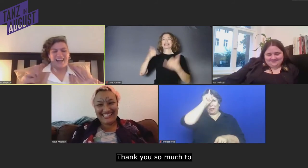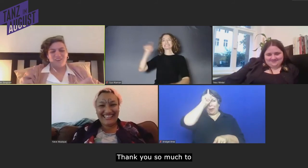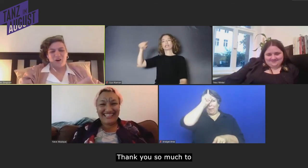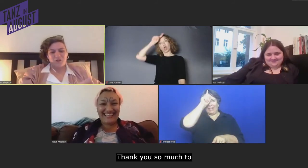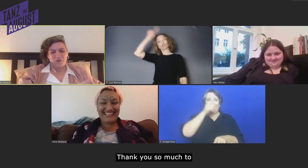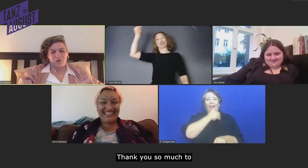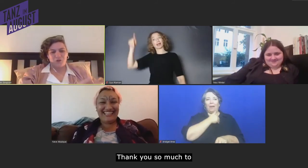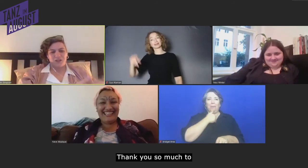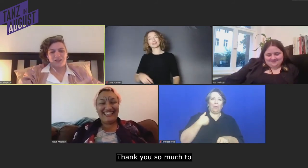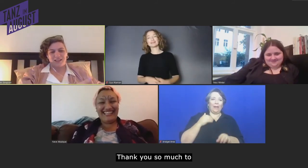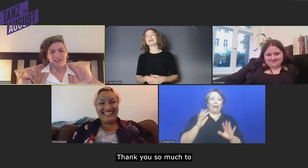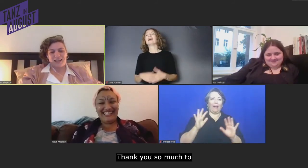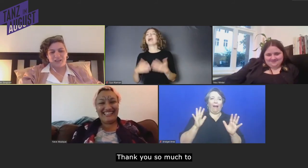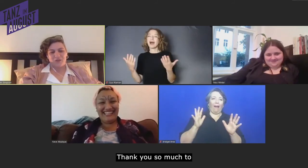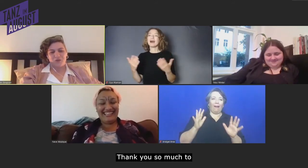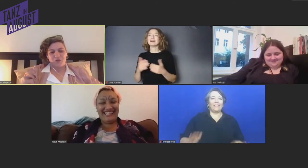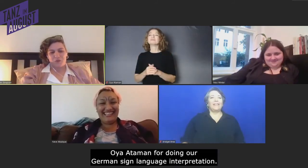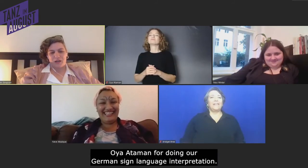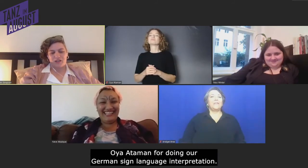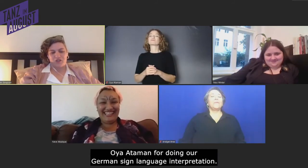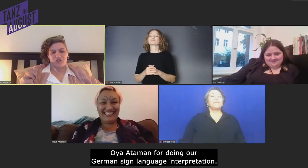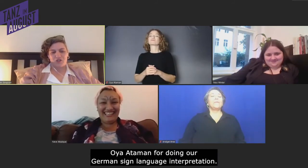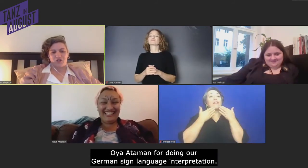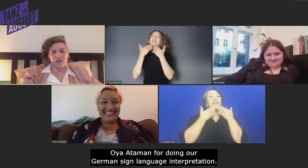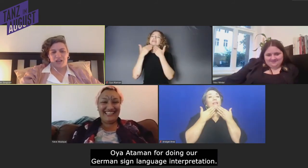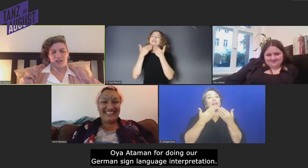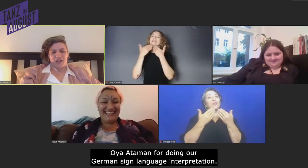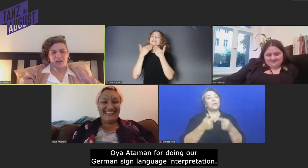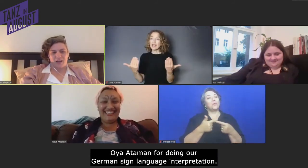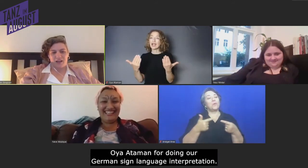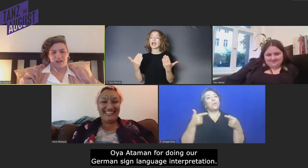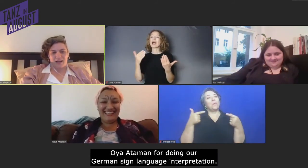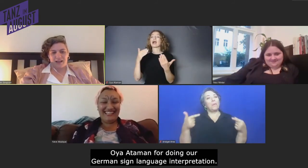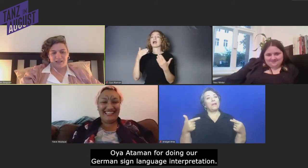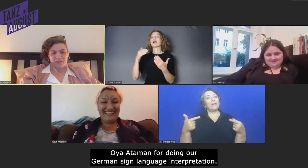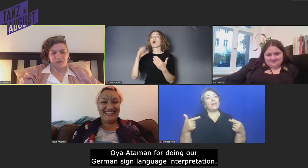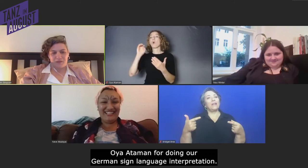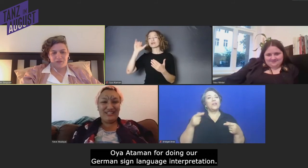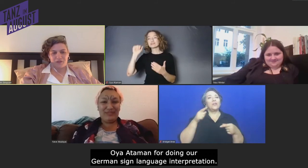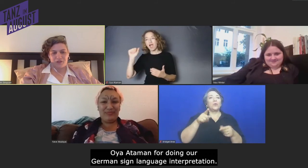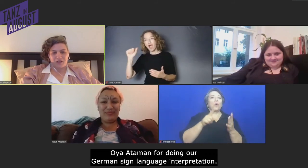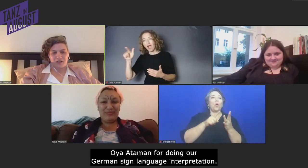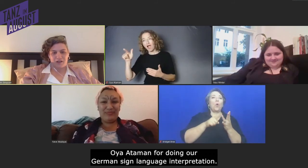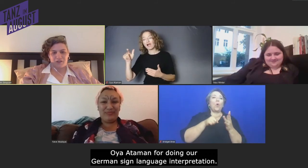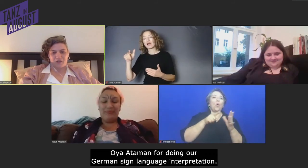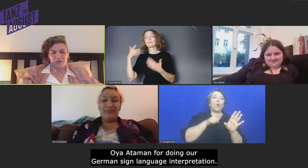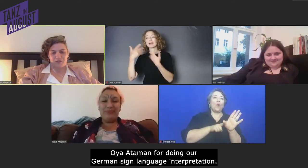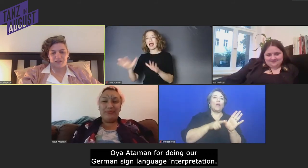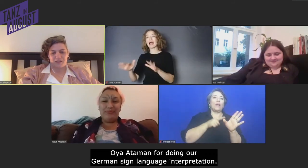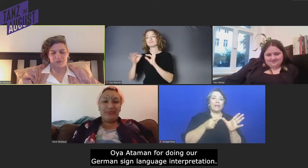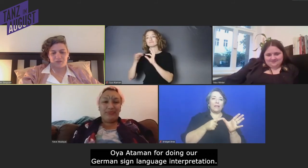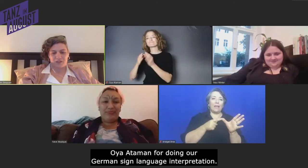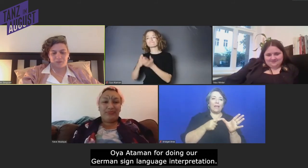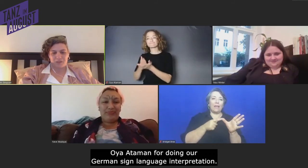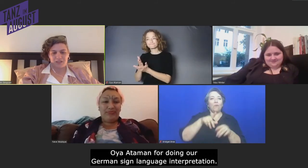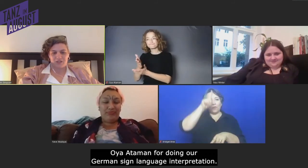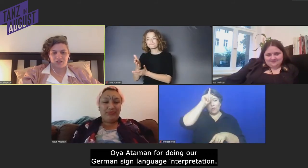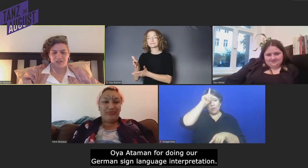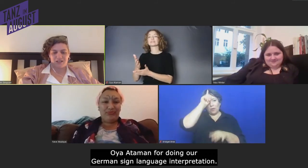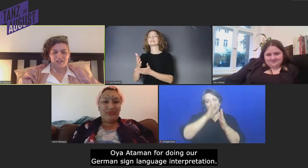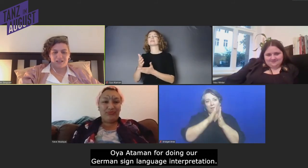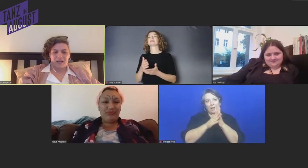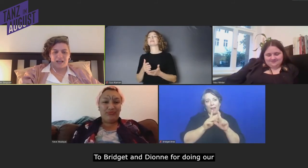morning. Also, thank you so much to Oya Ataman for doing our German Sign Language